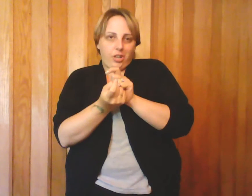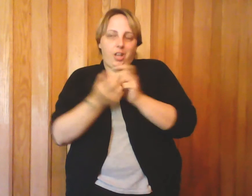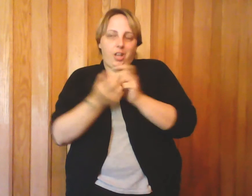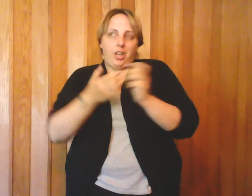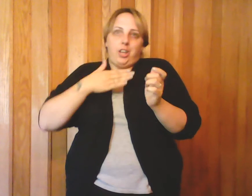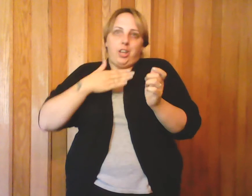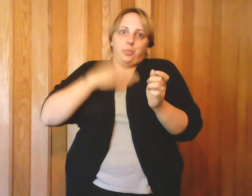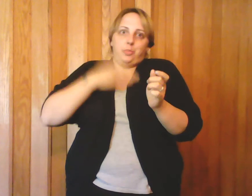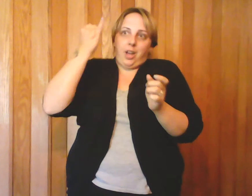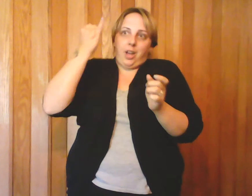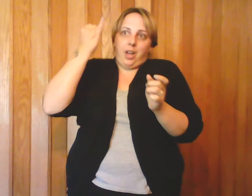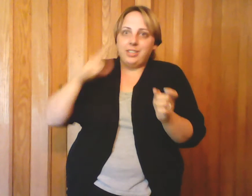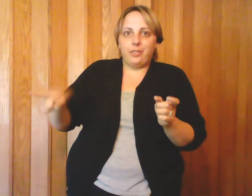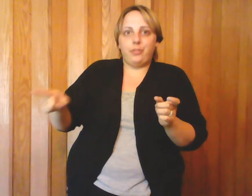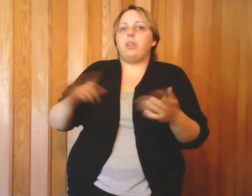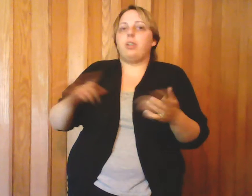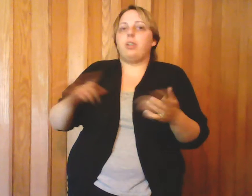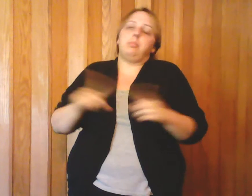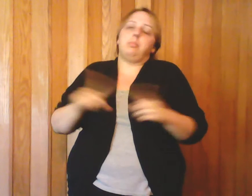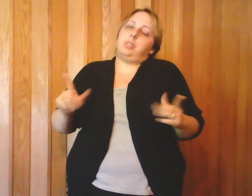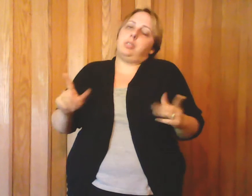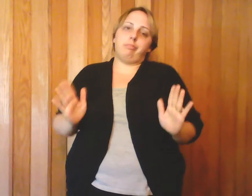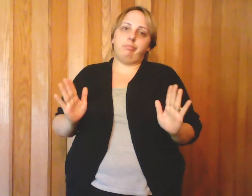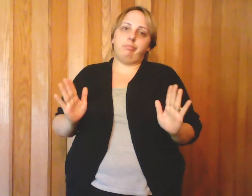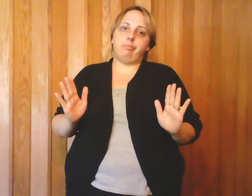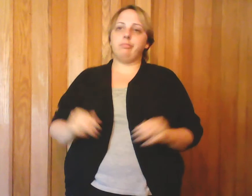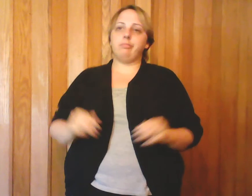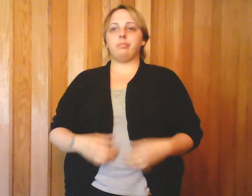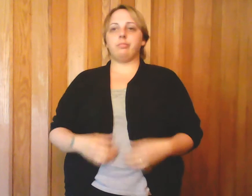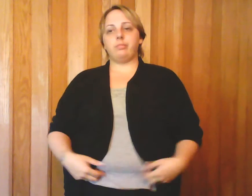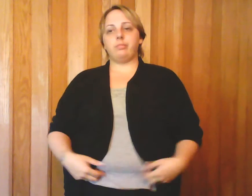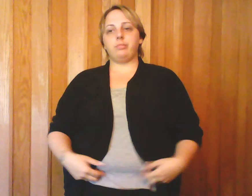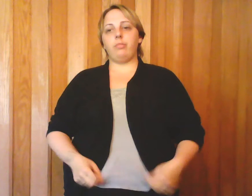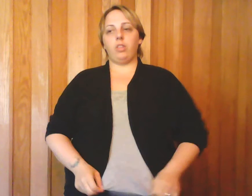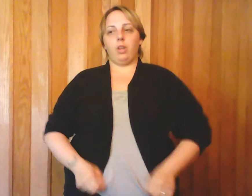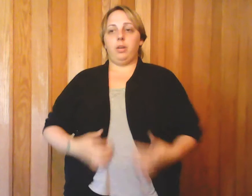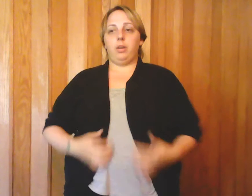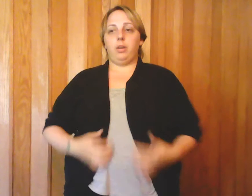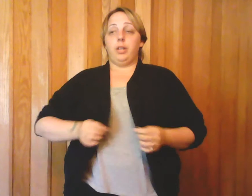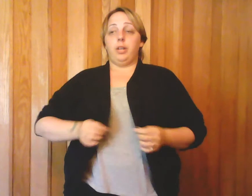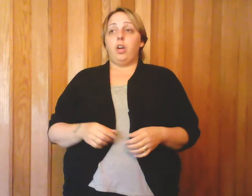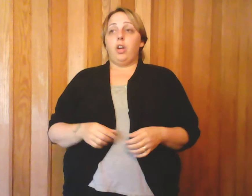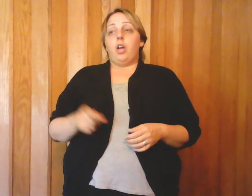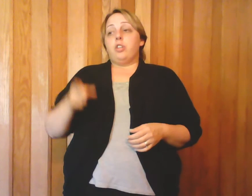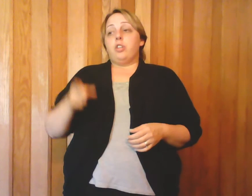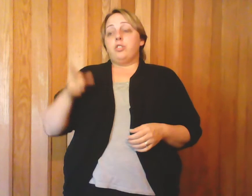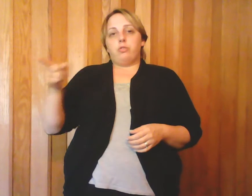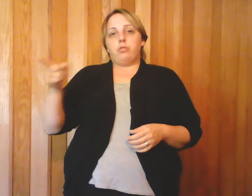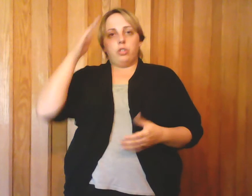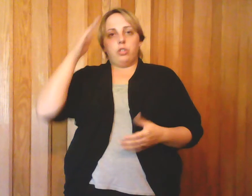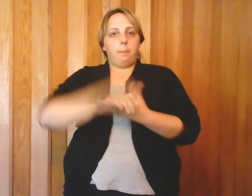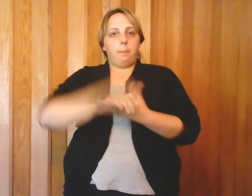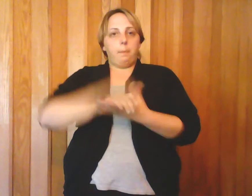grandfather. She had actually she was engaged to 3 other men at the time that she became engaged to my grandfather. My grandfather